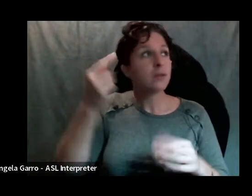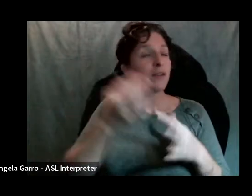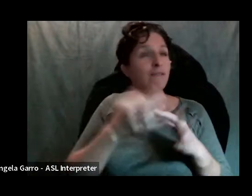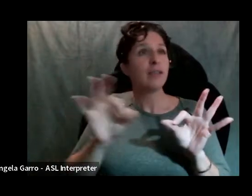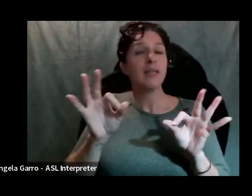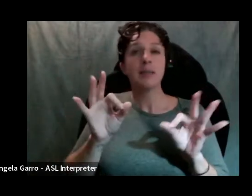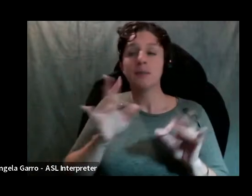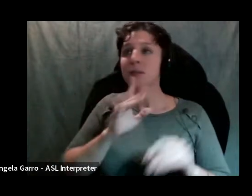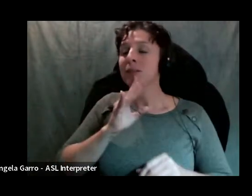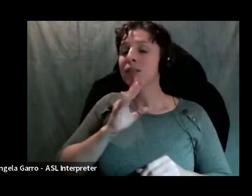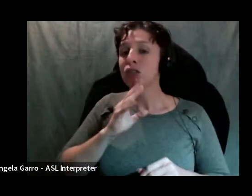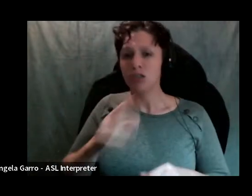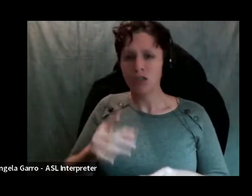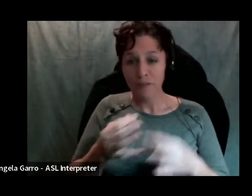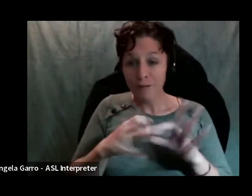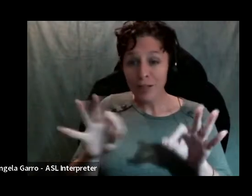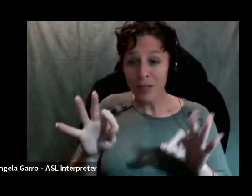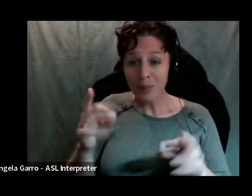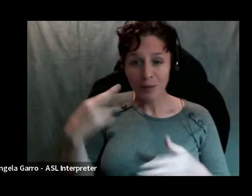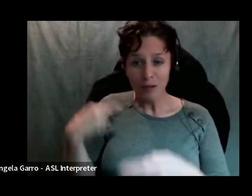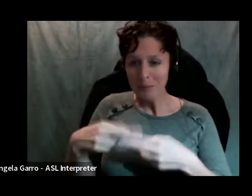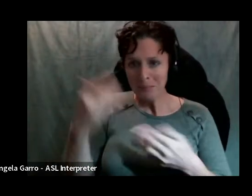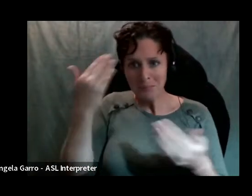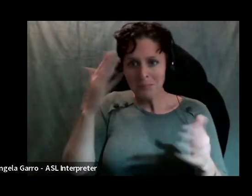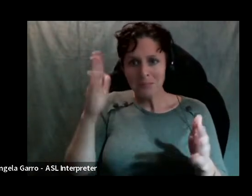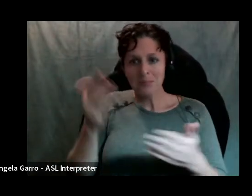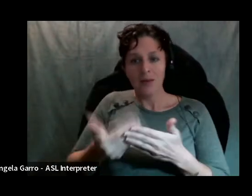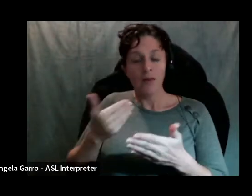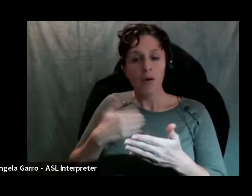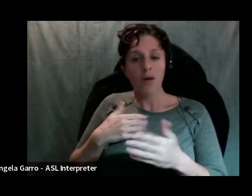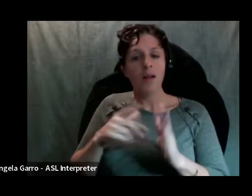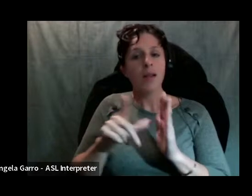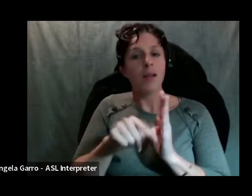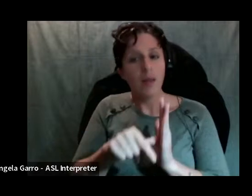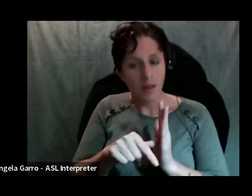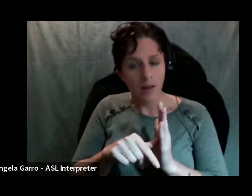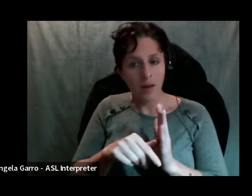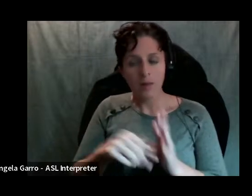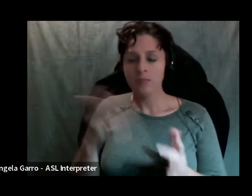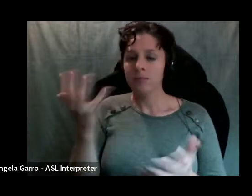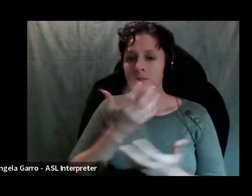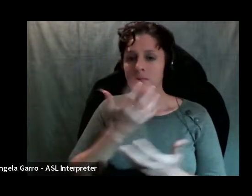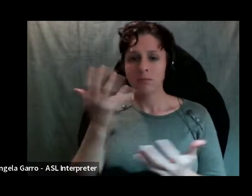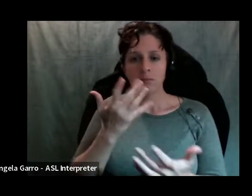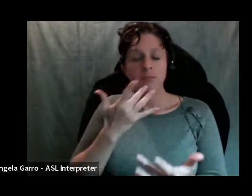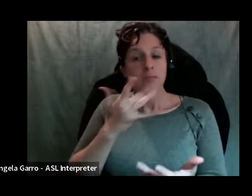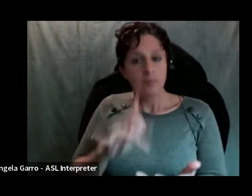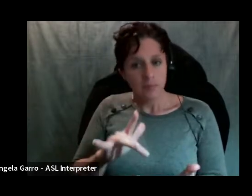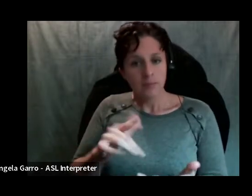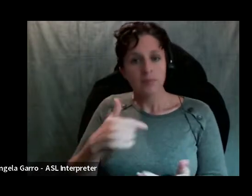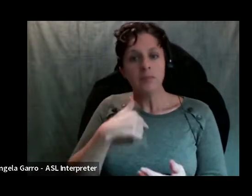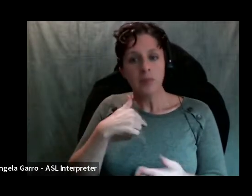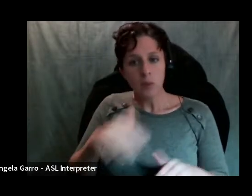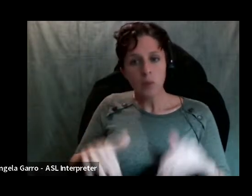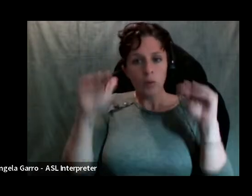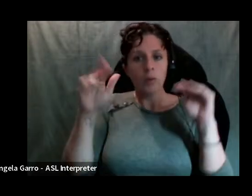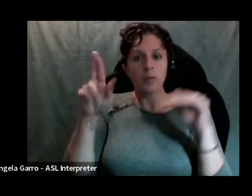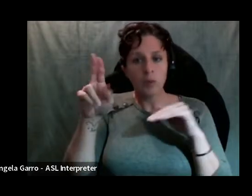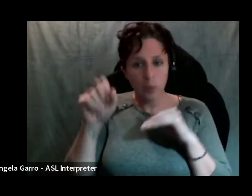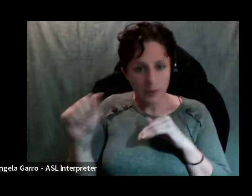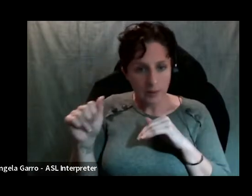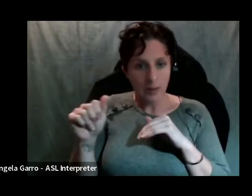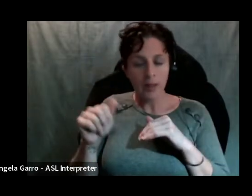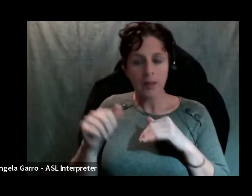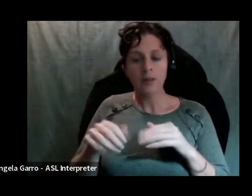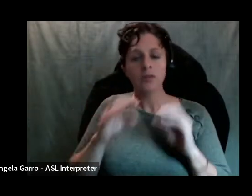freedom of religion. Only later did I appreciate how lucky I was to grow up in the US, to be taught how to develop